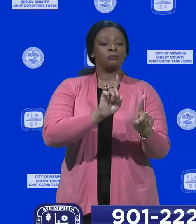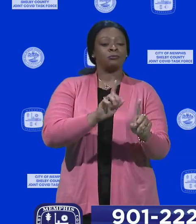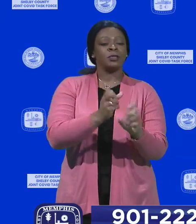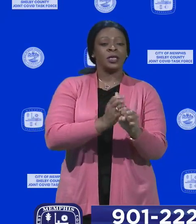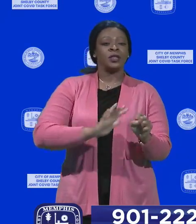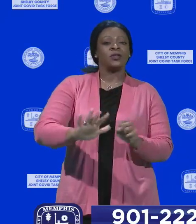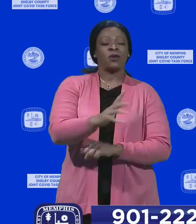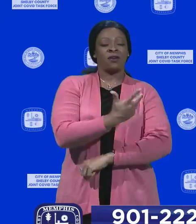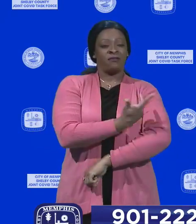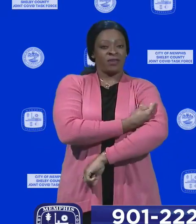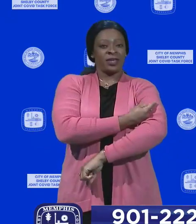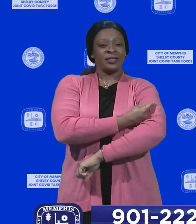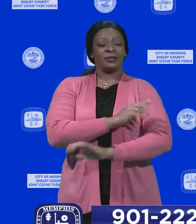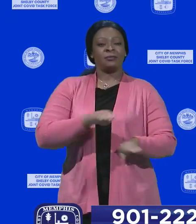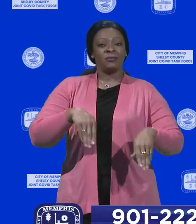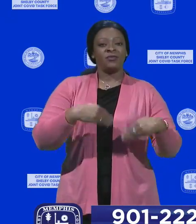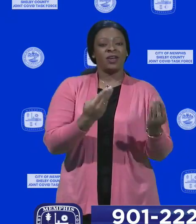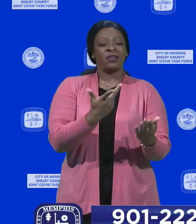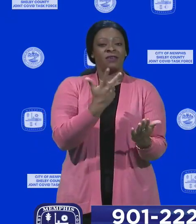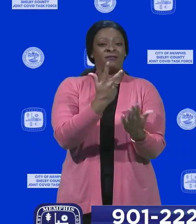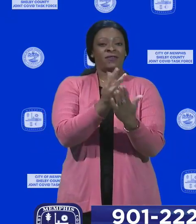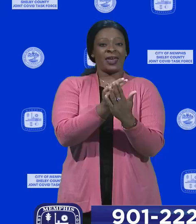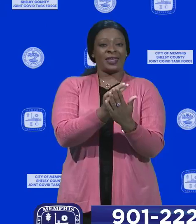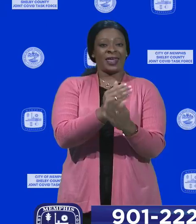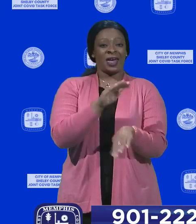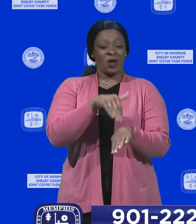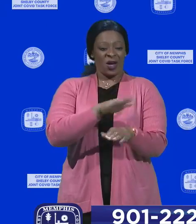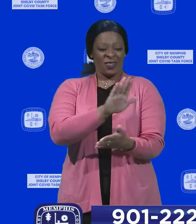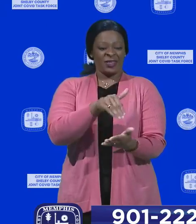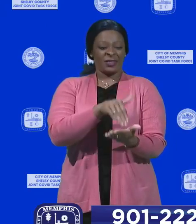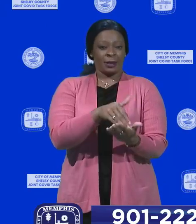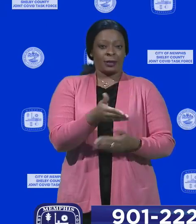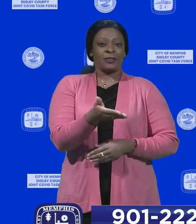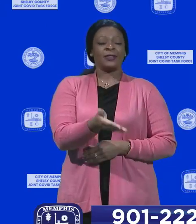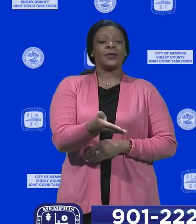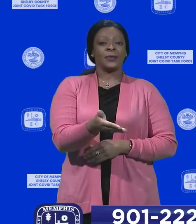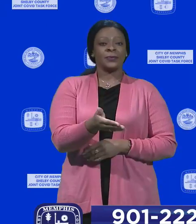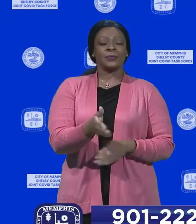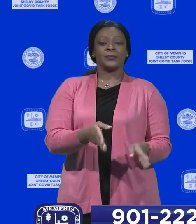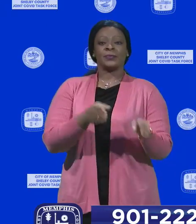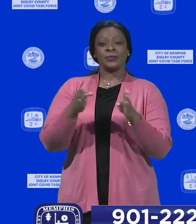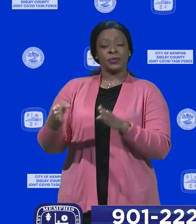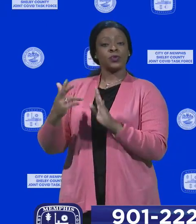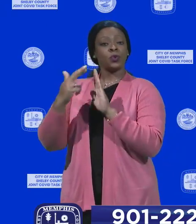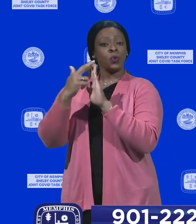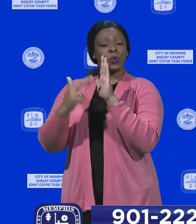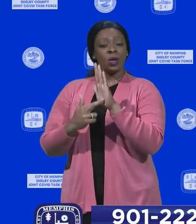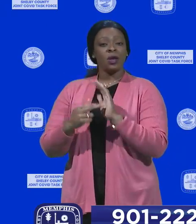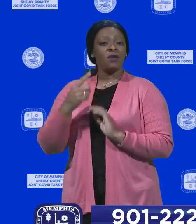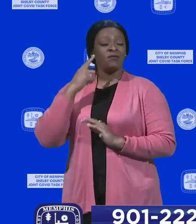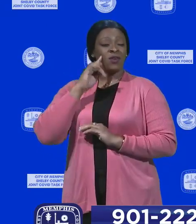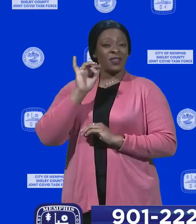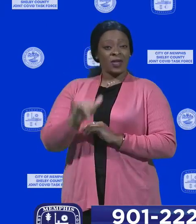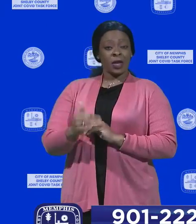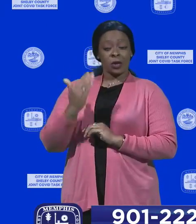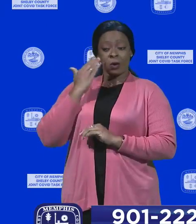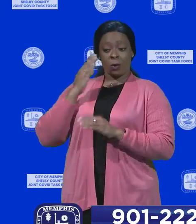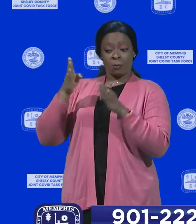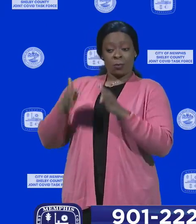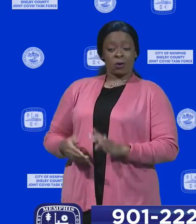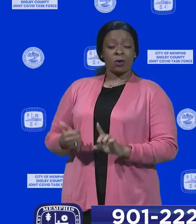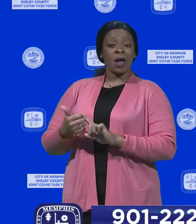encouraging them to get vaccinated and then providing that vaccination on the spot. You can also register for one of those if you know someone